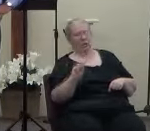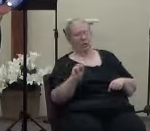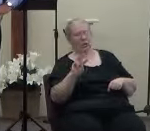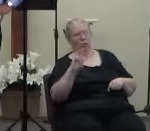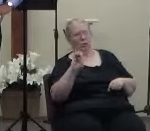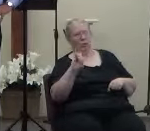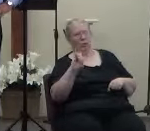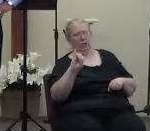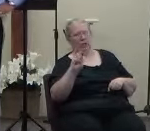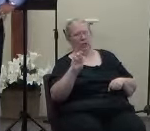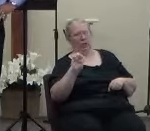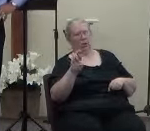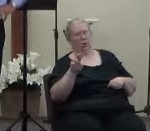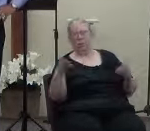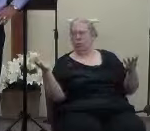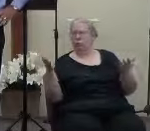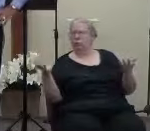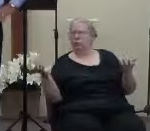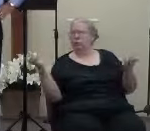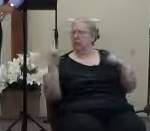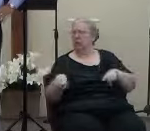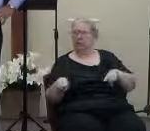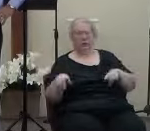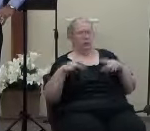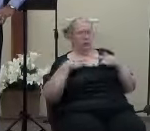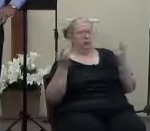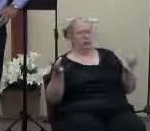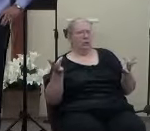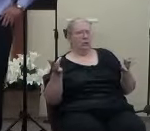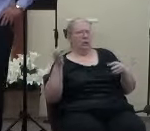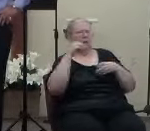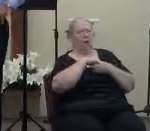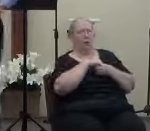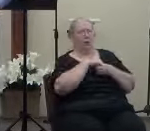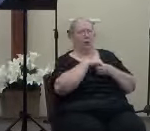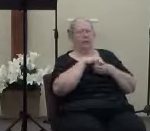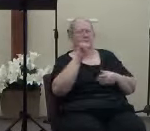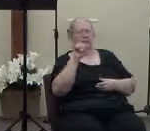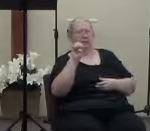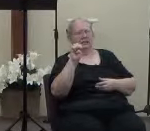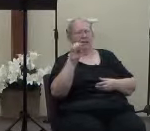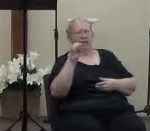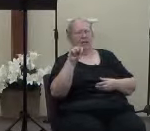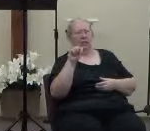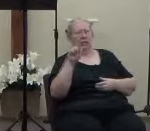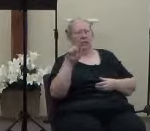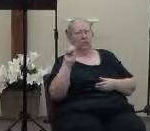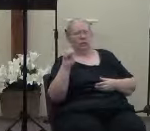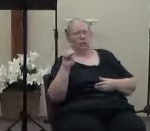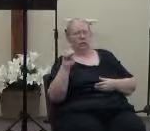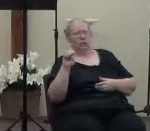What's up with this? So I answer it and say, "What's up, John? I'm in Seattle, Washington, in the airport." He said, "I got a girl.